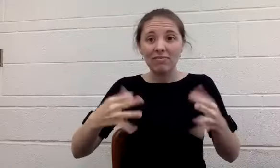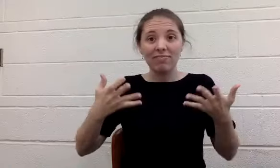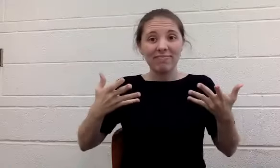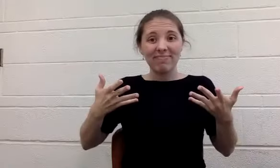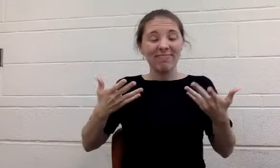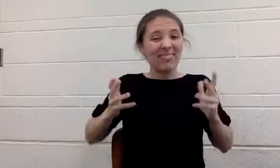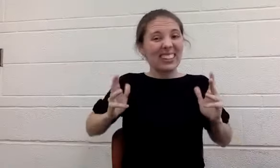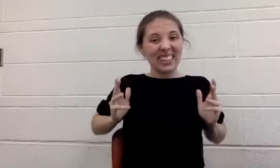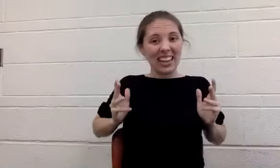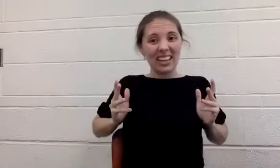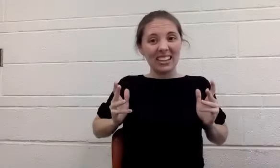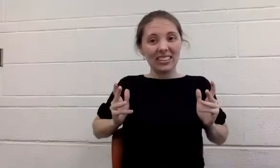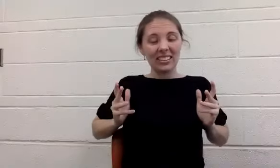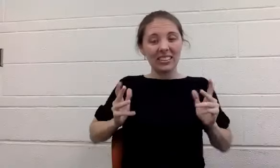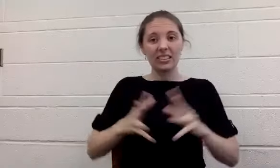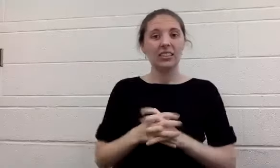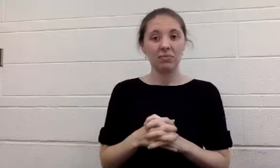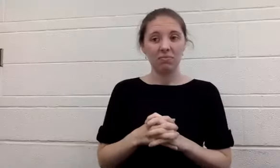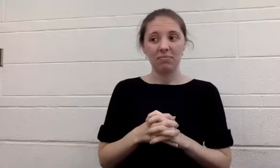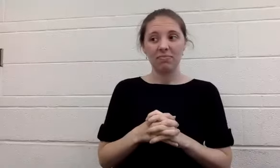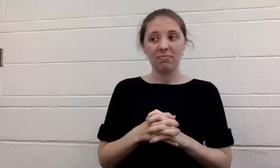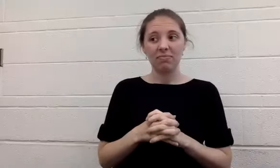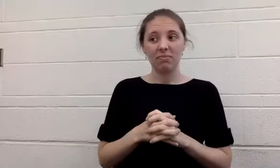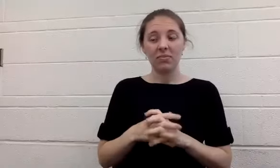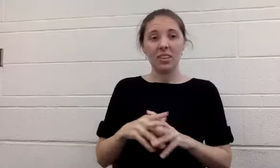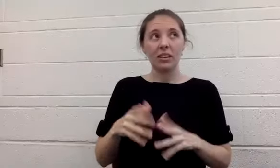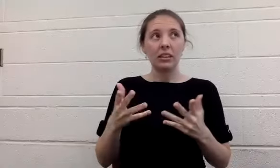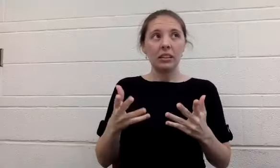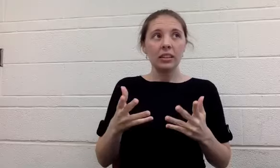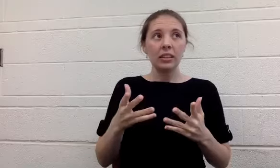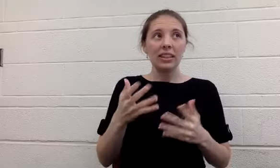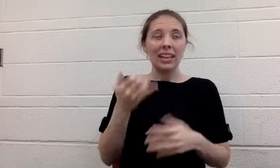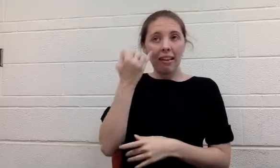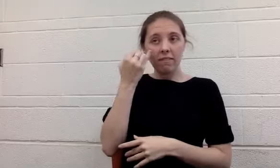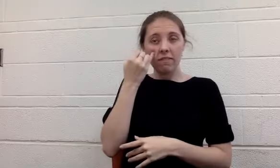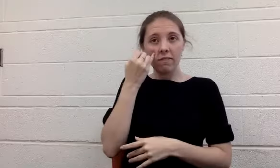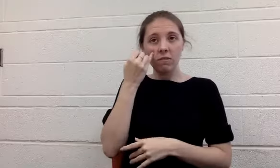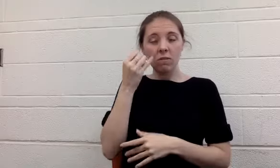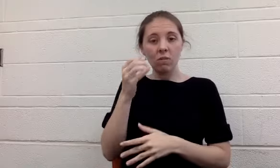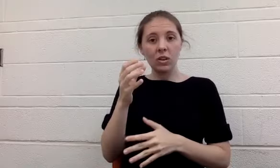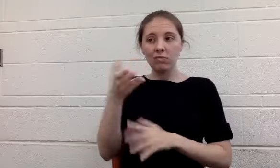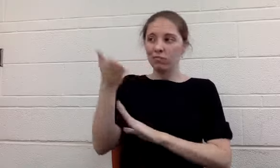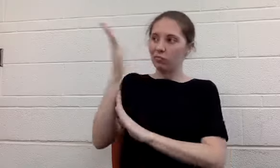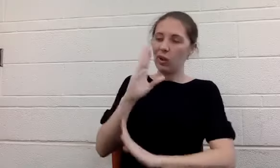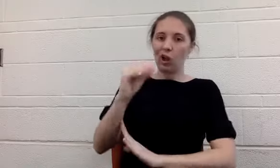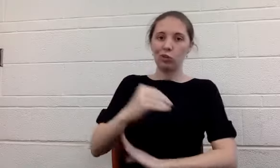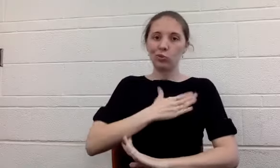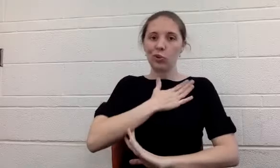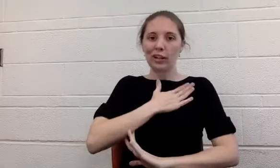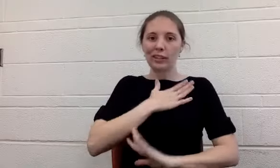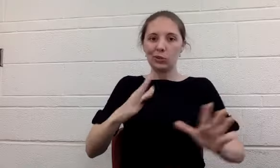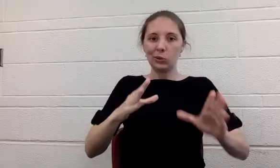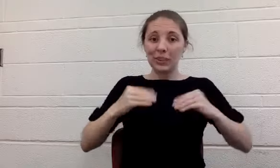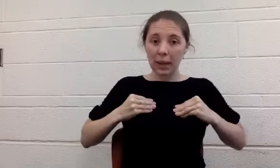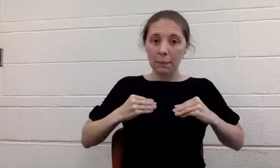do. So Earl becomes more and more aware of what it looks like from the, this kind of a side of it,